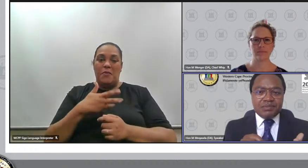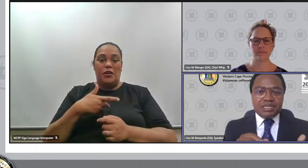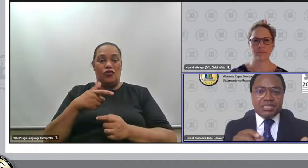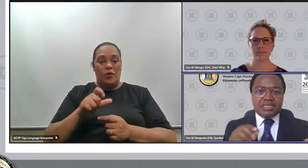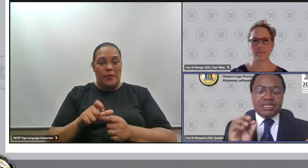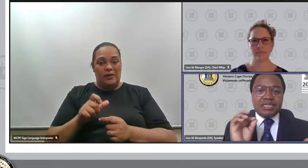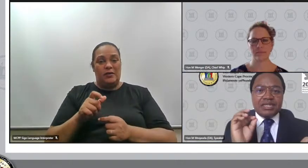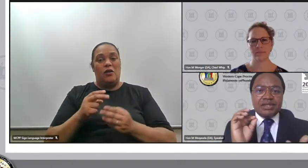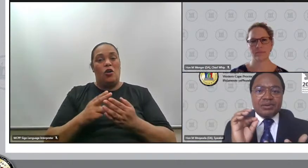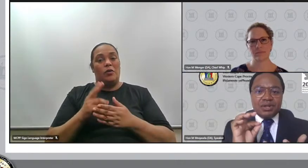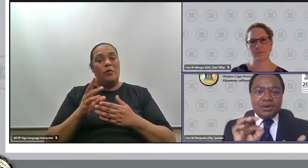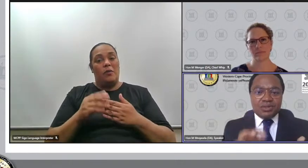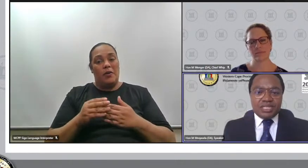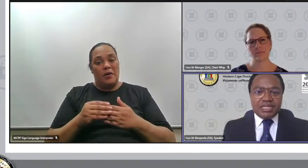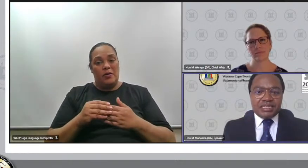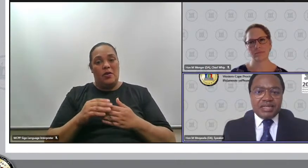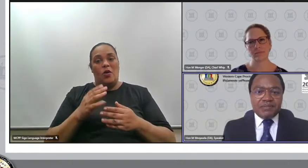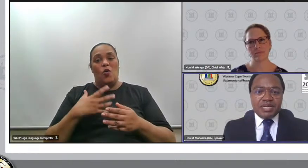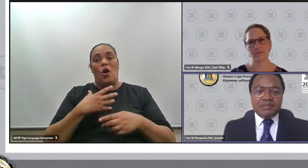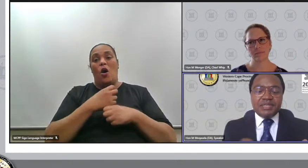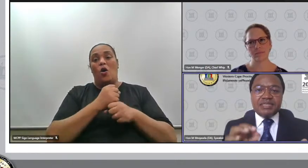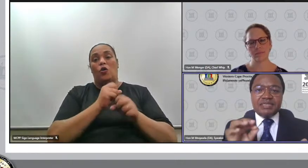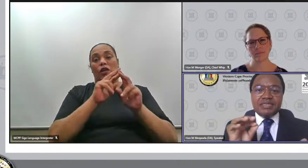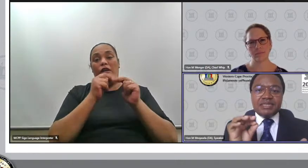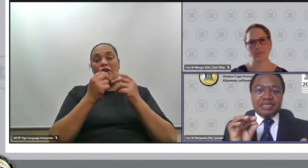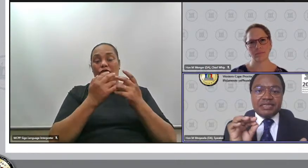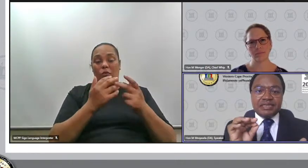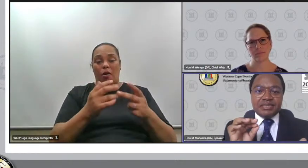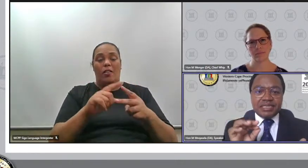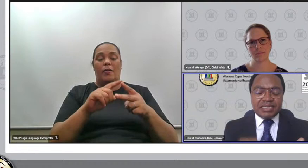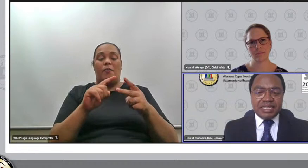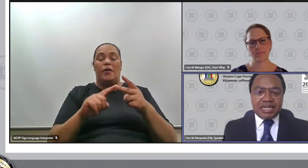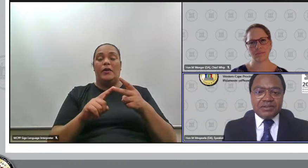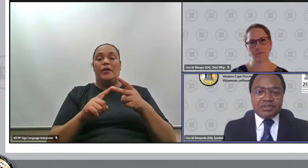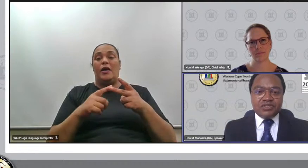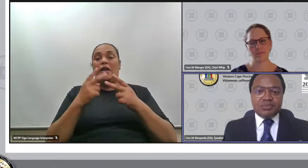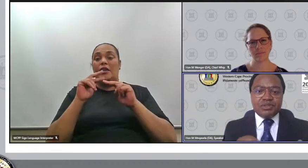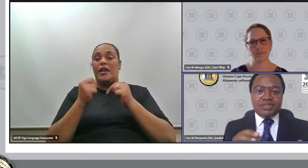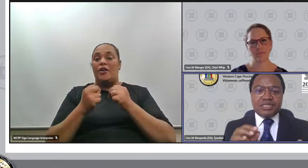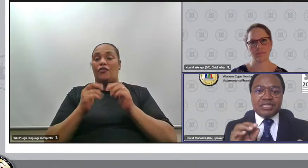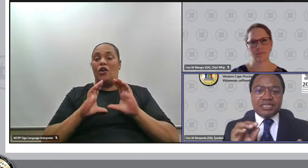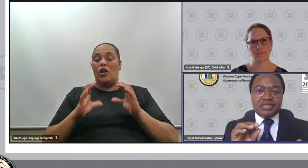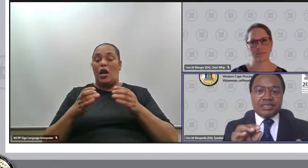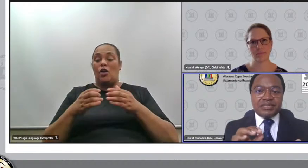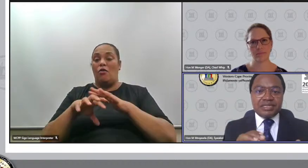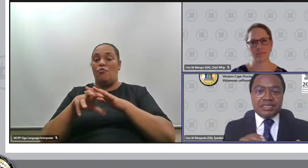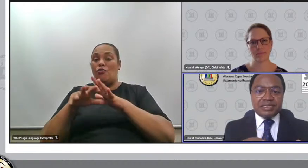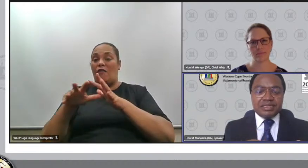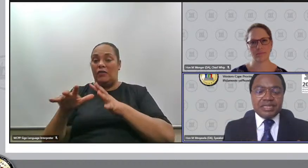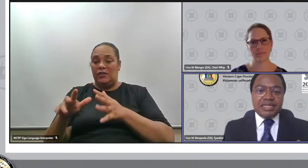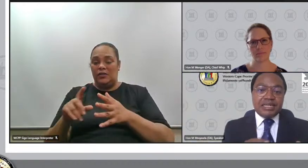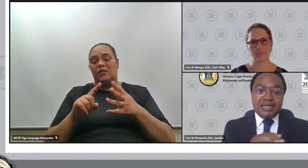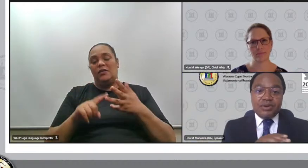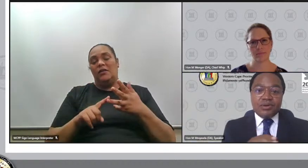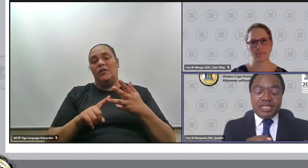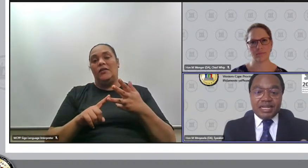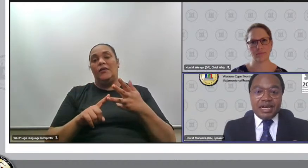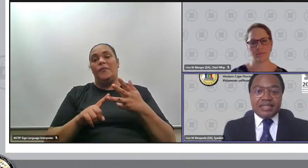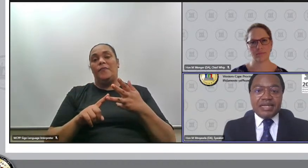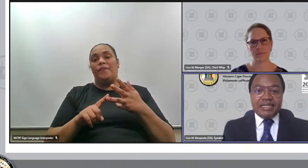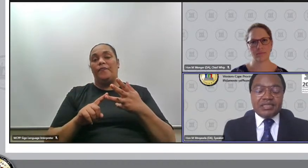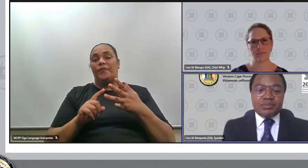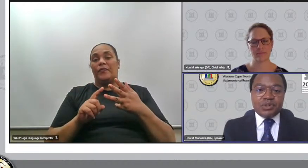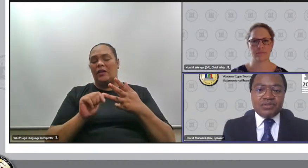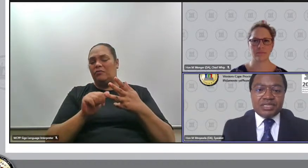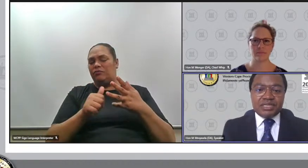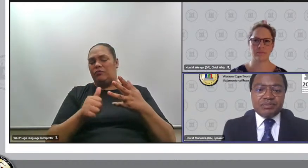and honourable members, we host the National Parliament, the National Council of Provinces, all the